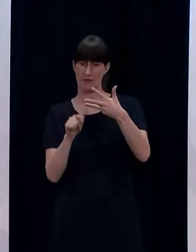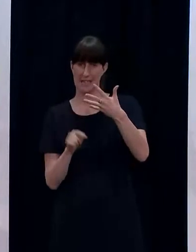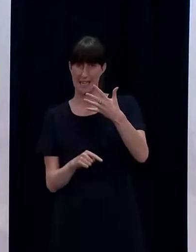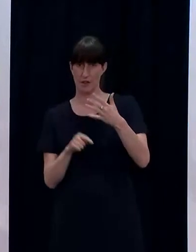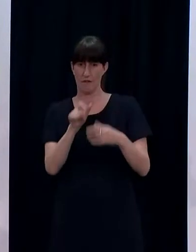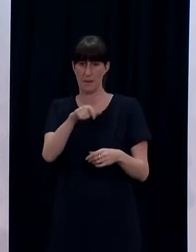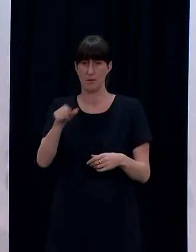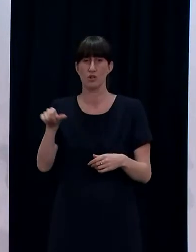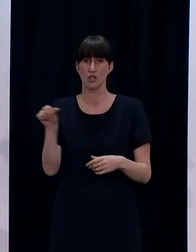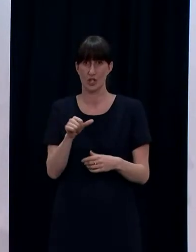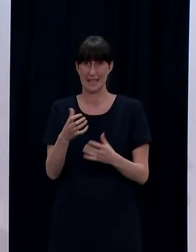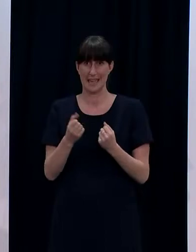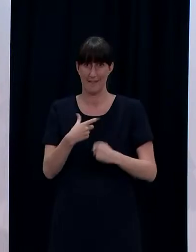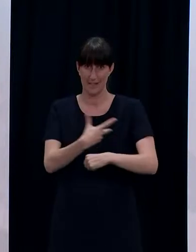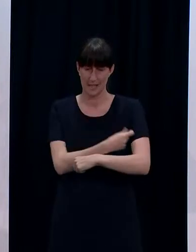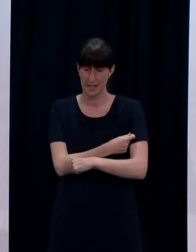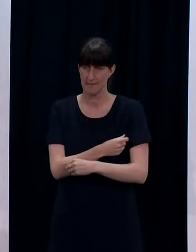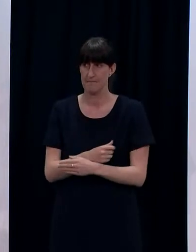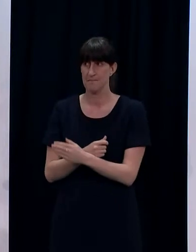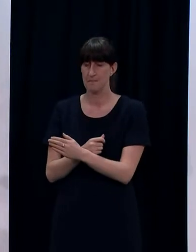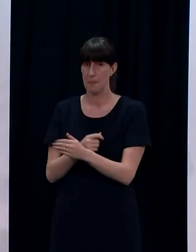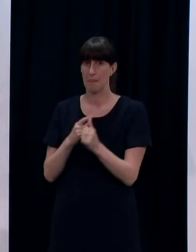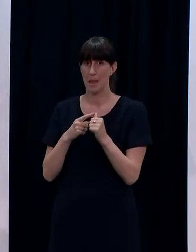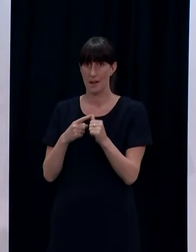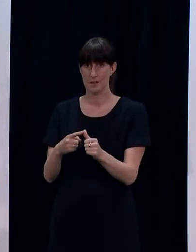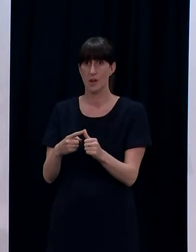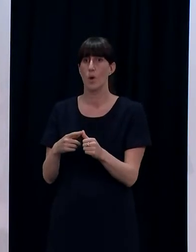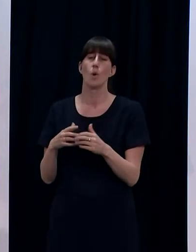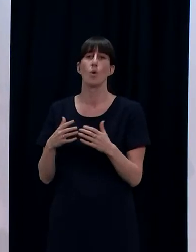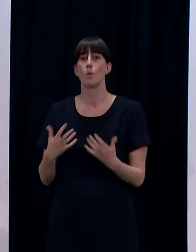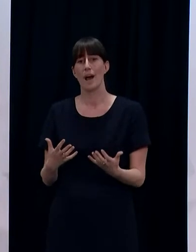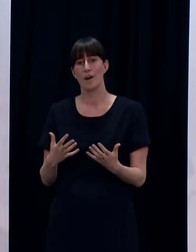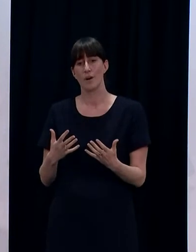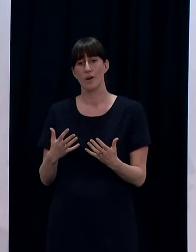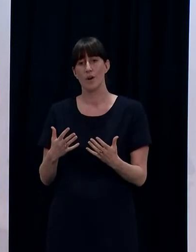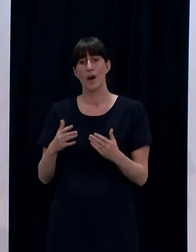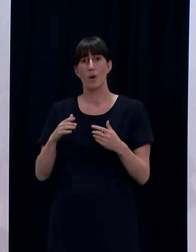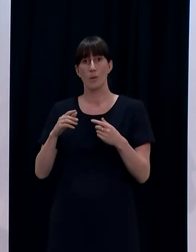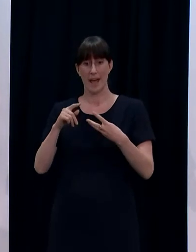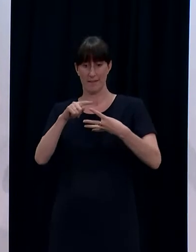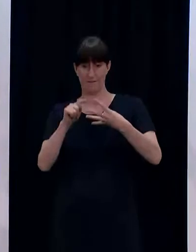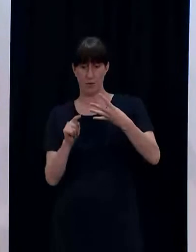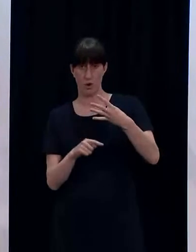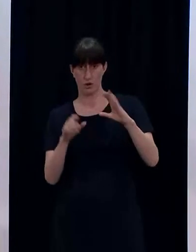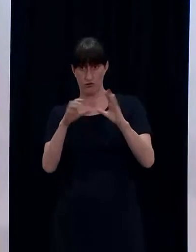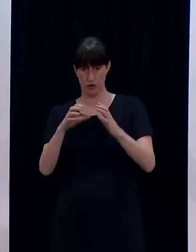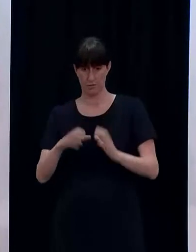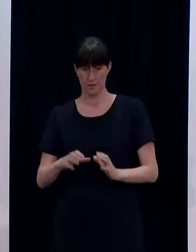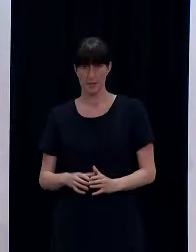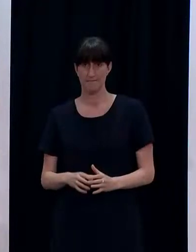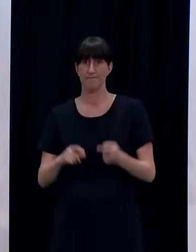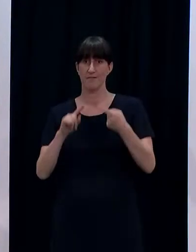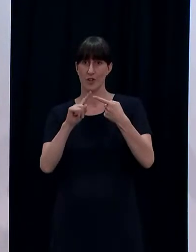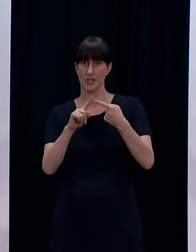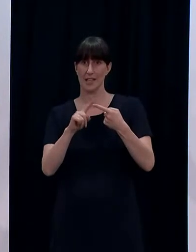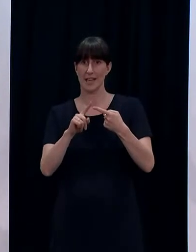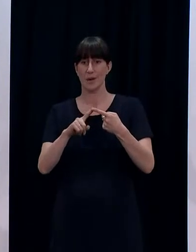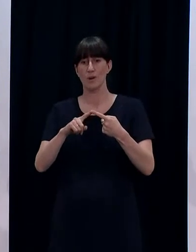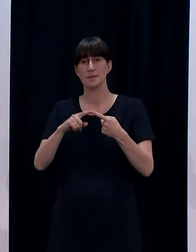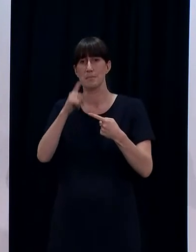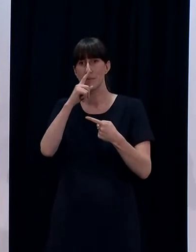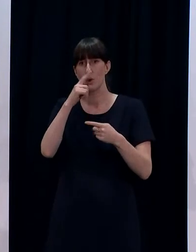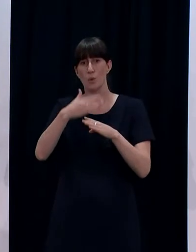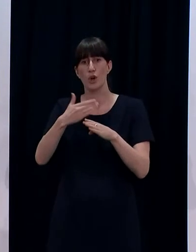then work through vulnerable health workers and then vulnerable populations. Bear in mind, we did do that, for example,